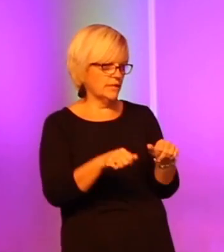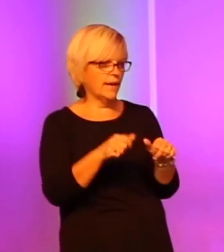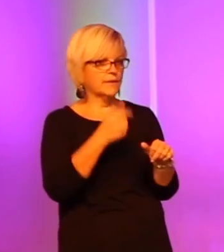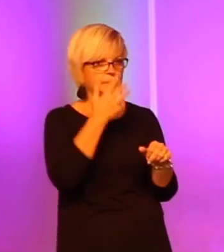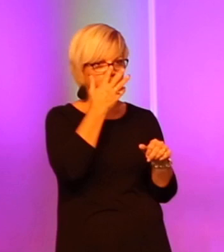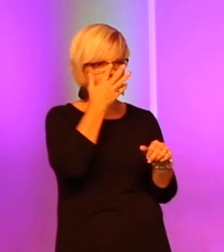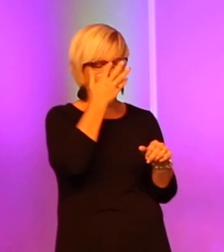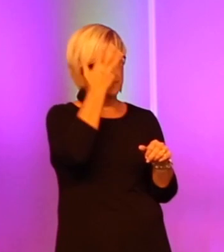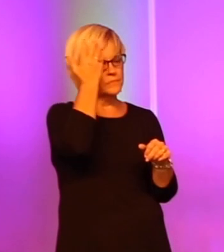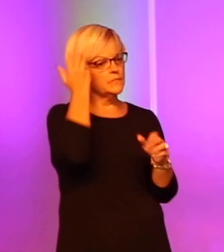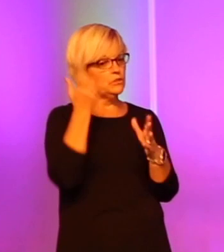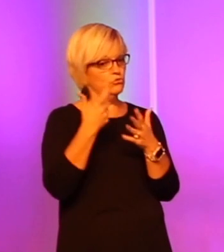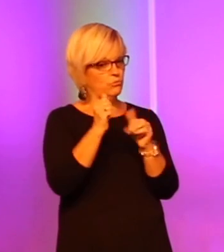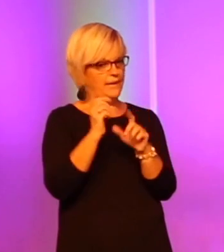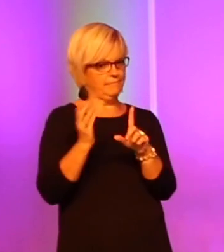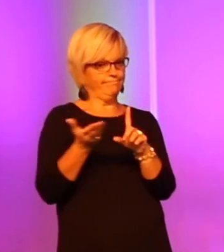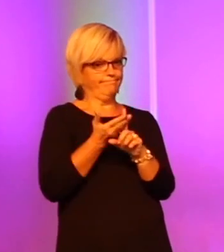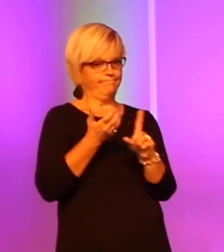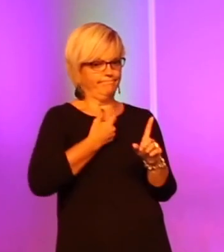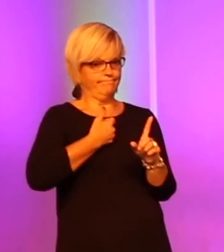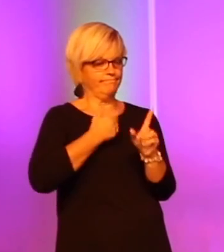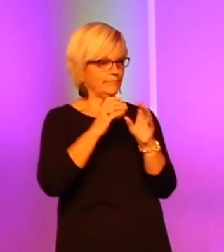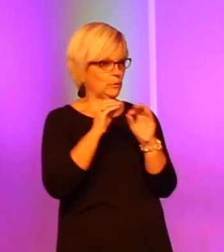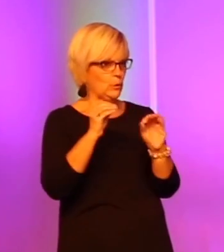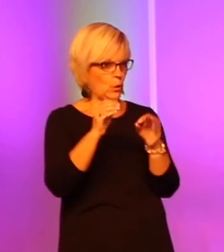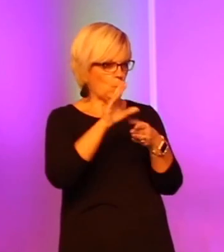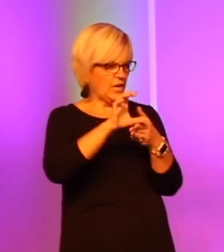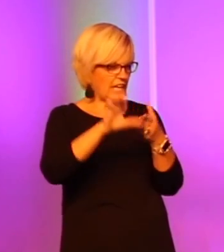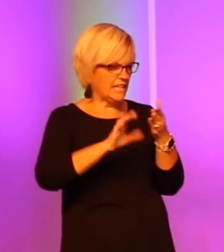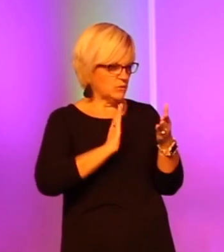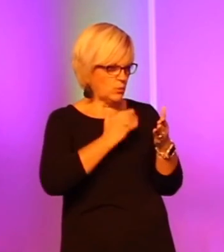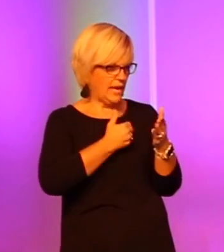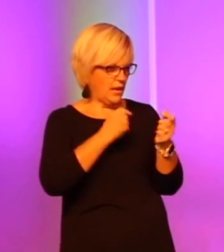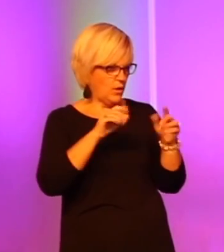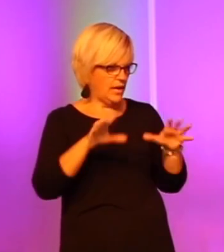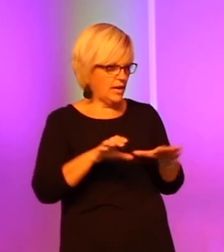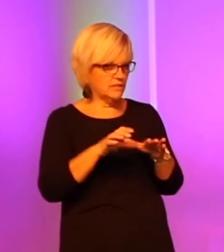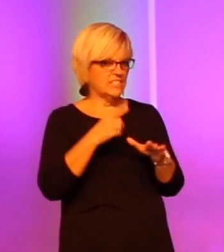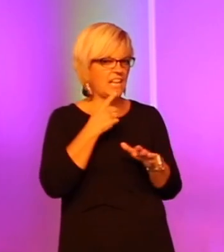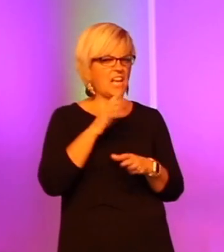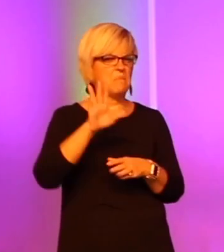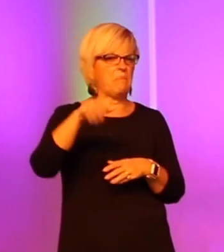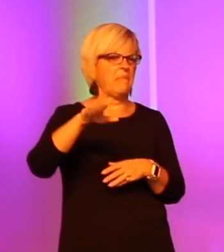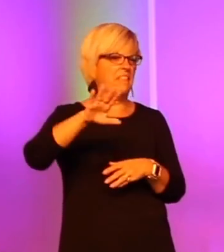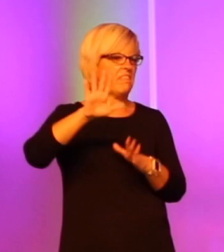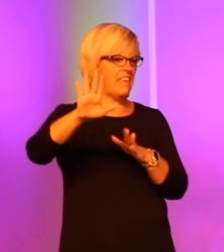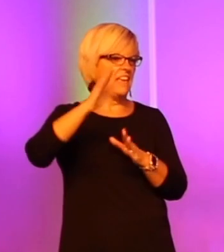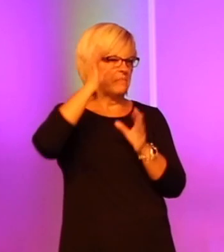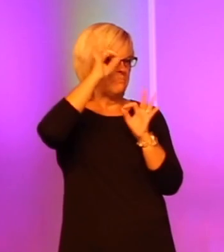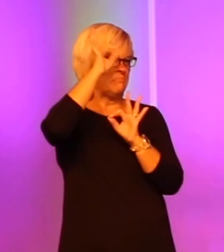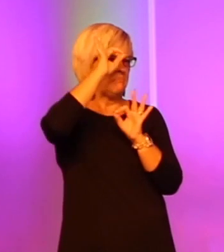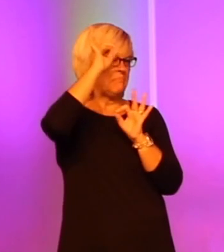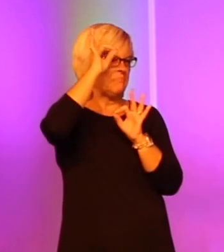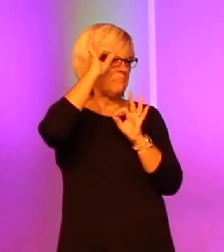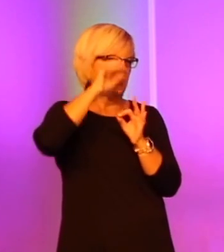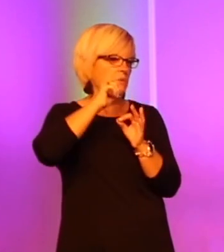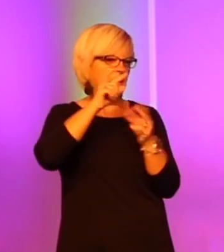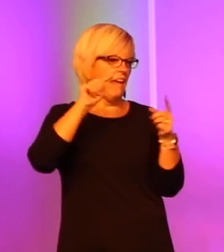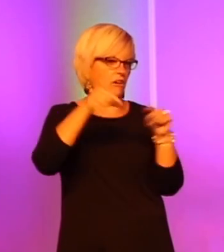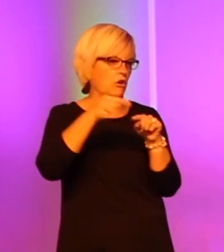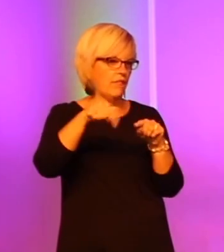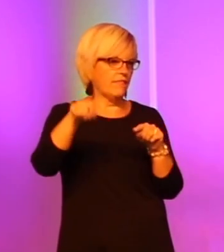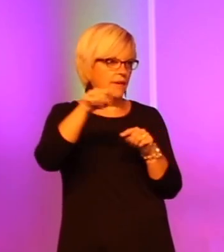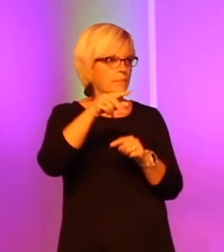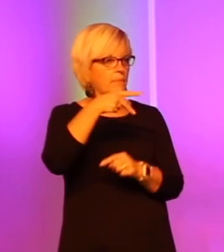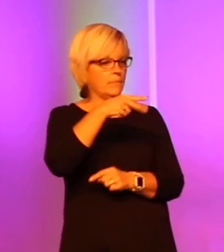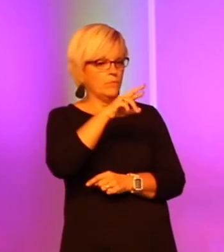no consequences to our actions is we'll say, well, what they don't know won't hurt them. Proverbs 7, we see